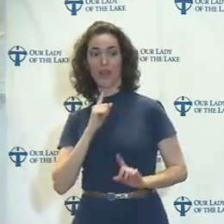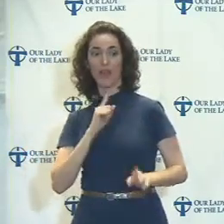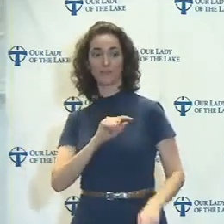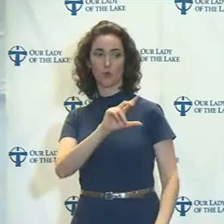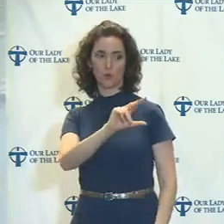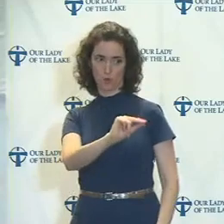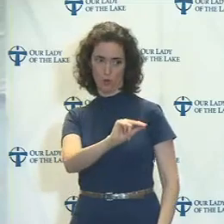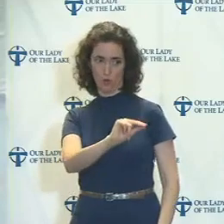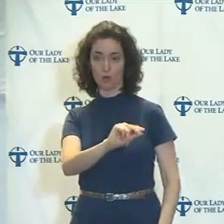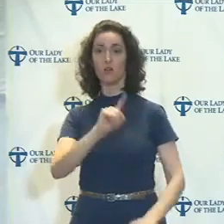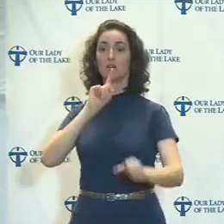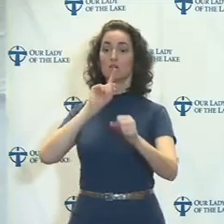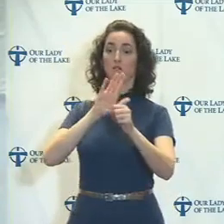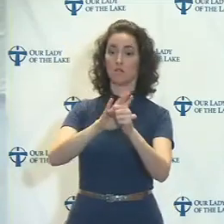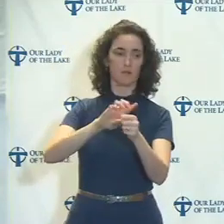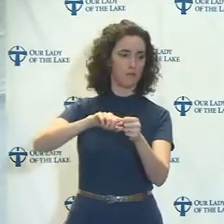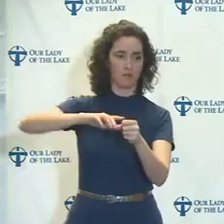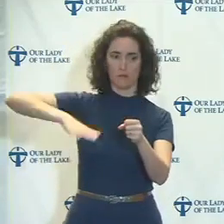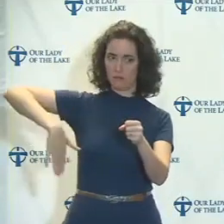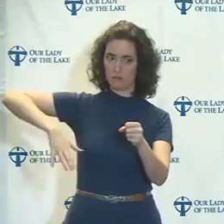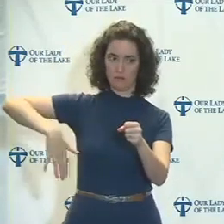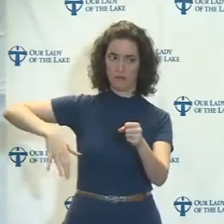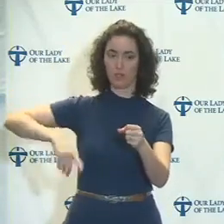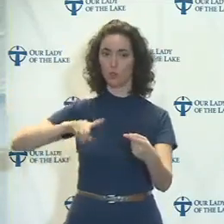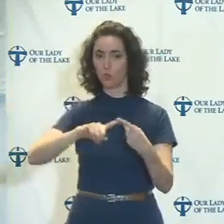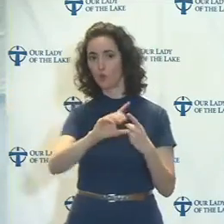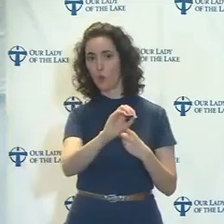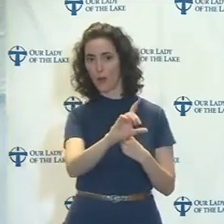We haven't made that commitment, although,